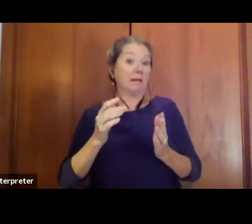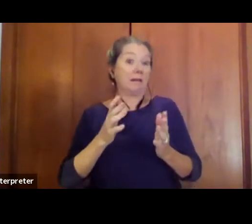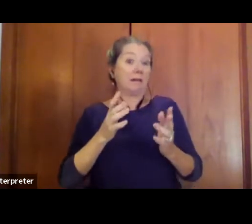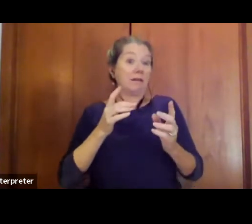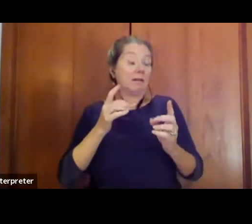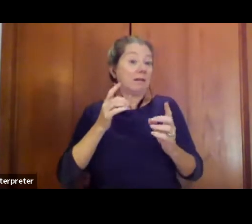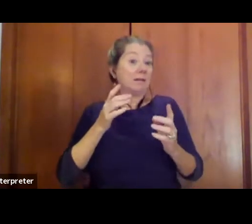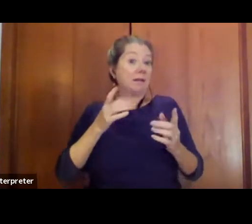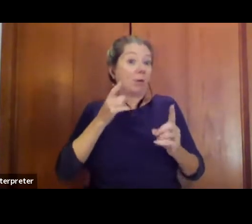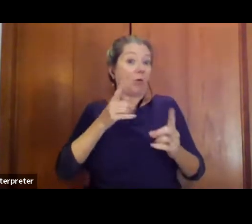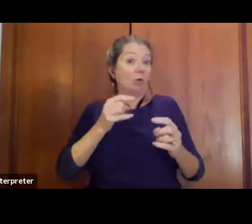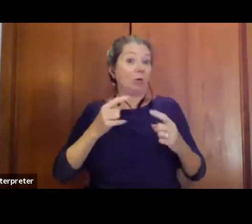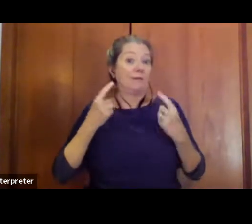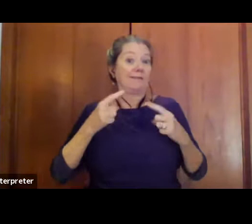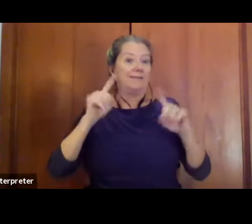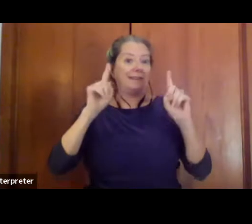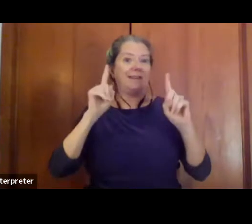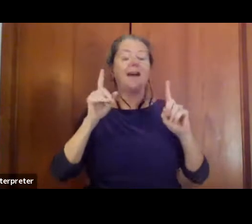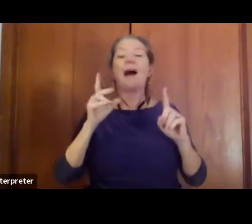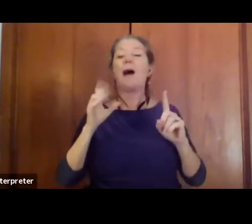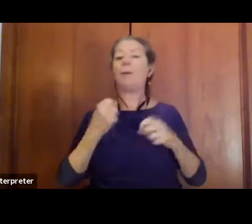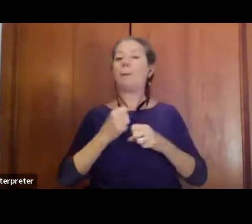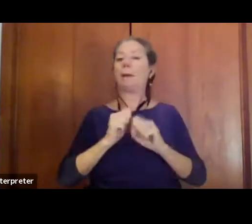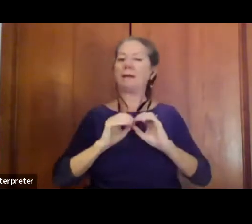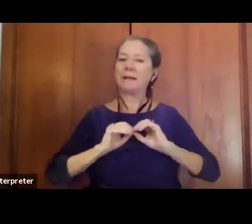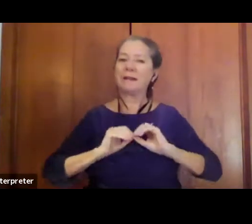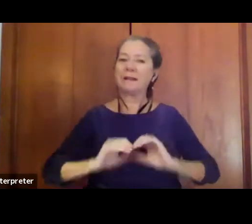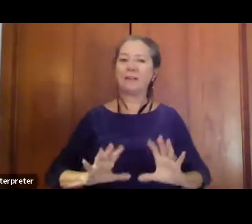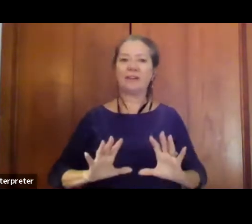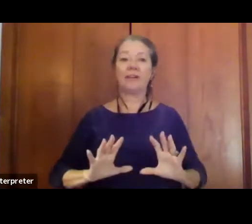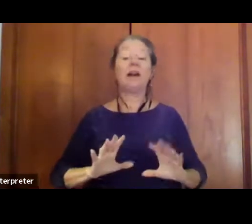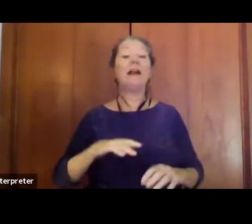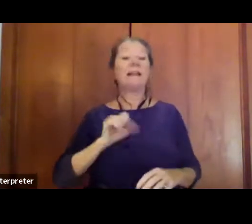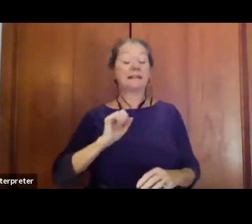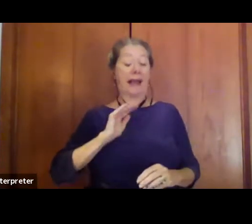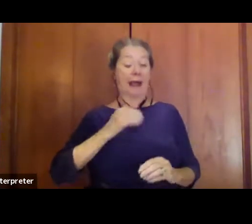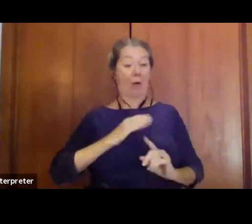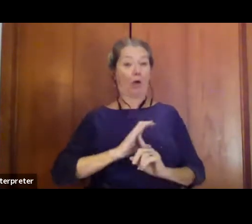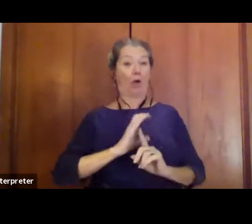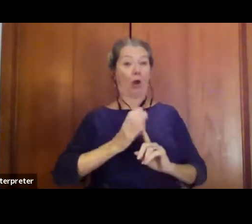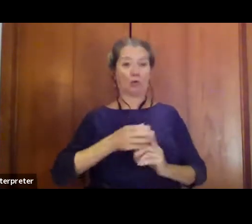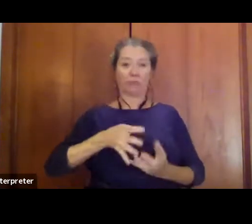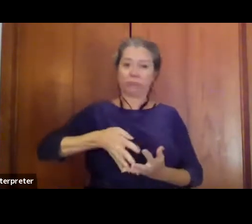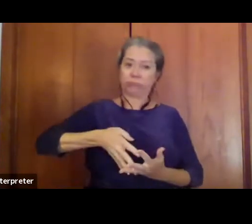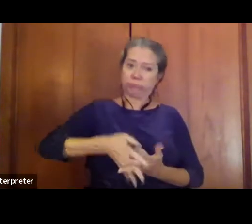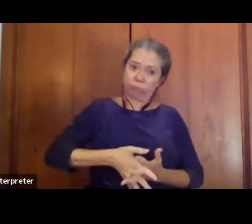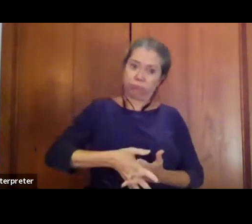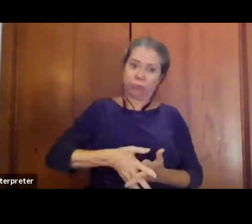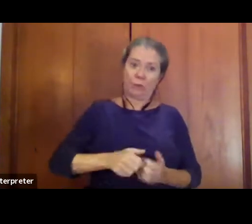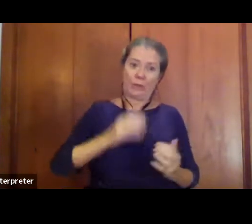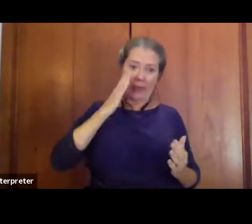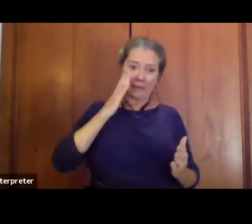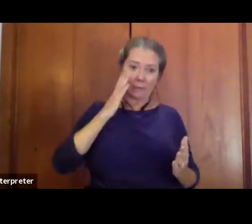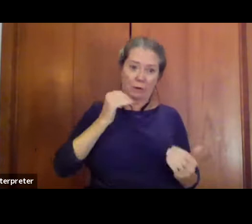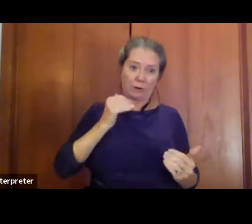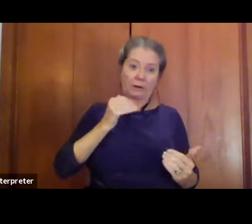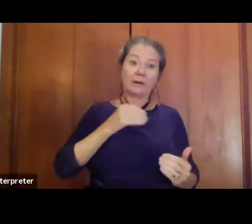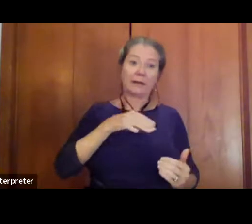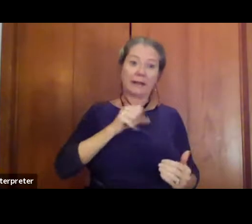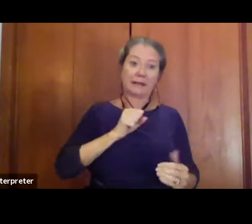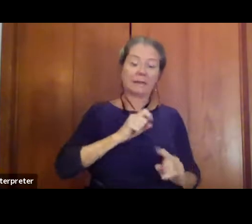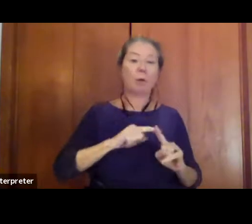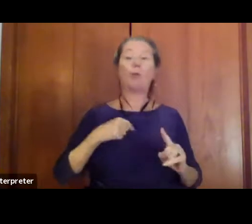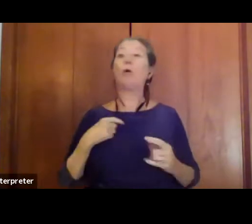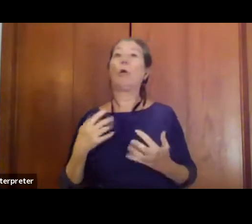want to make it glaringly obvious that though our culture is inherently rooted in esperanza, we do not simply wait idly by